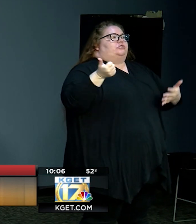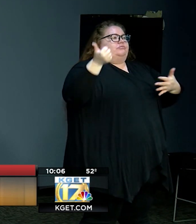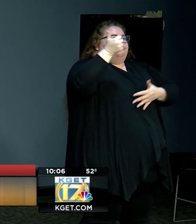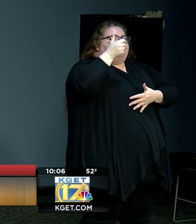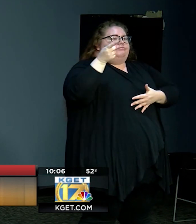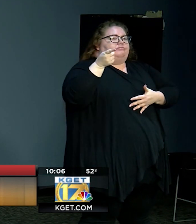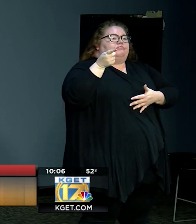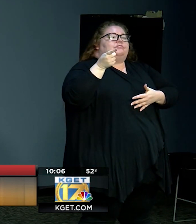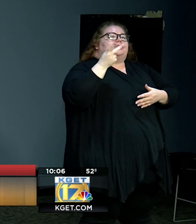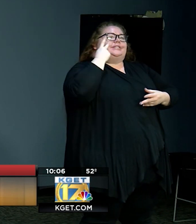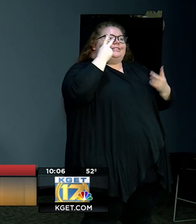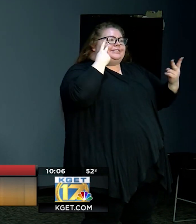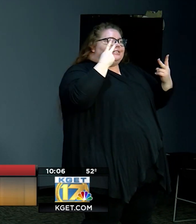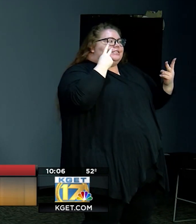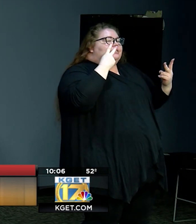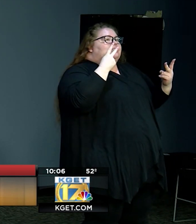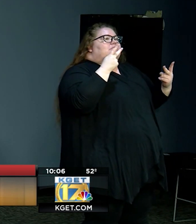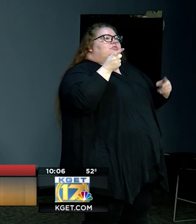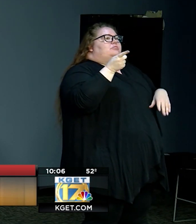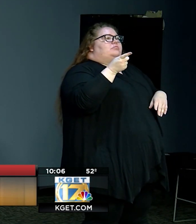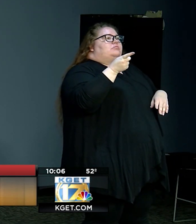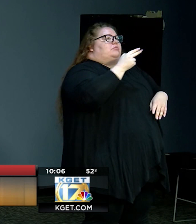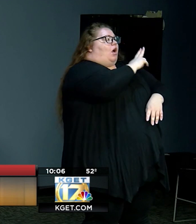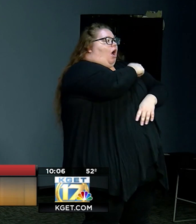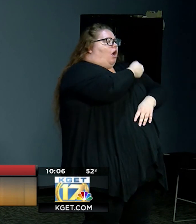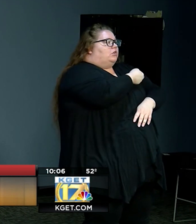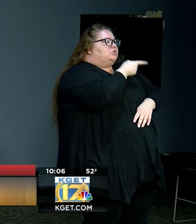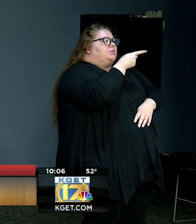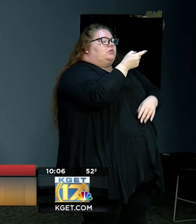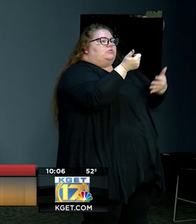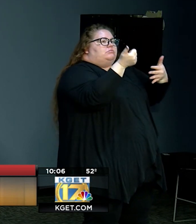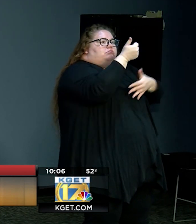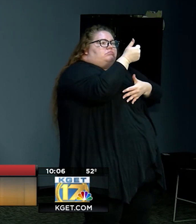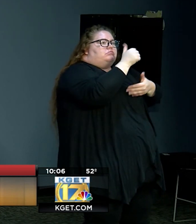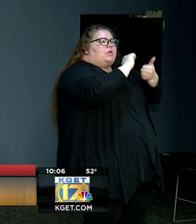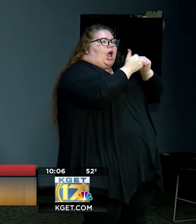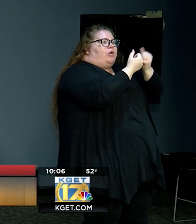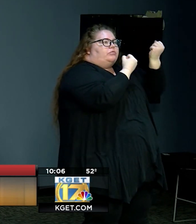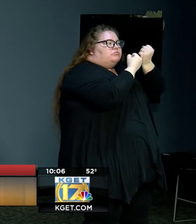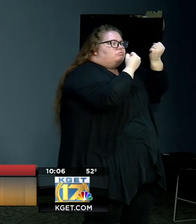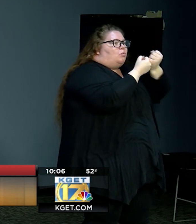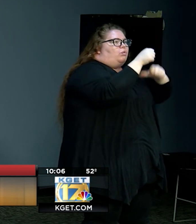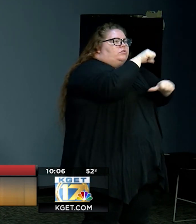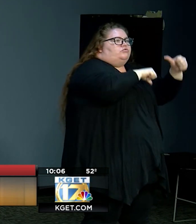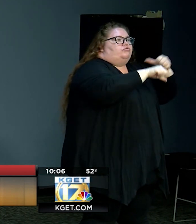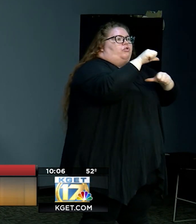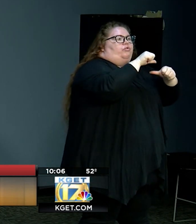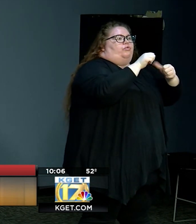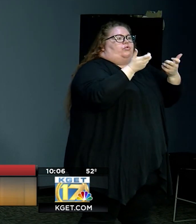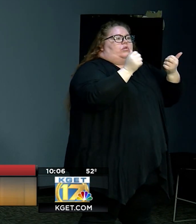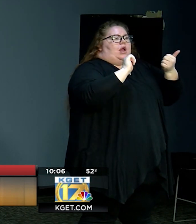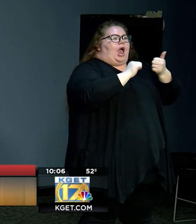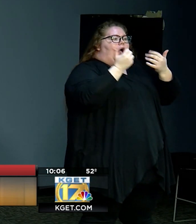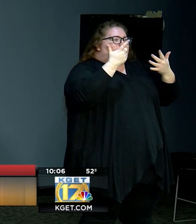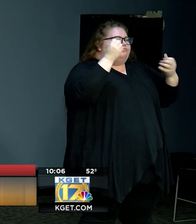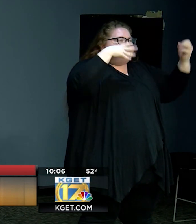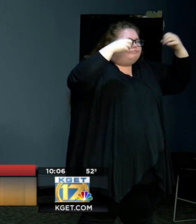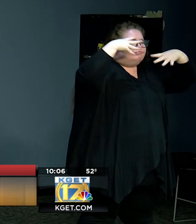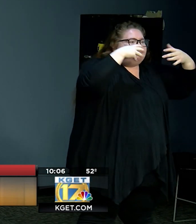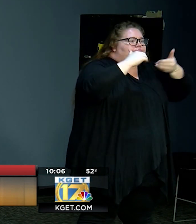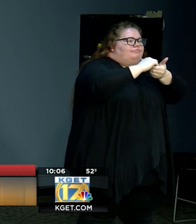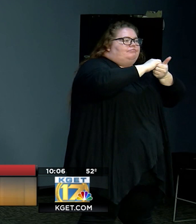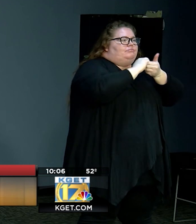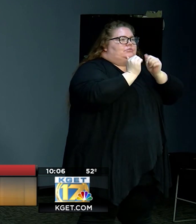I get to see how the hospital execs are supporting one another, how they're collaborating so